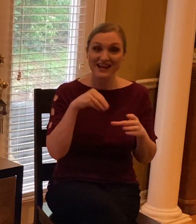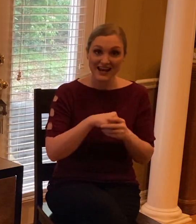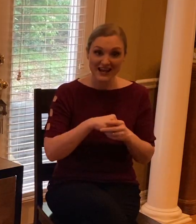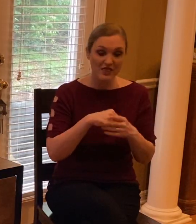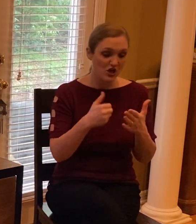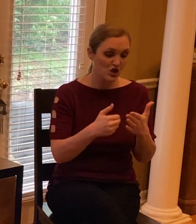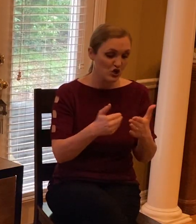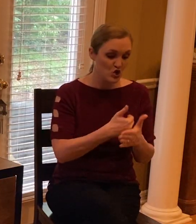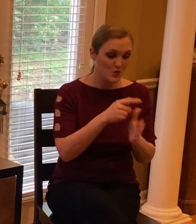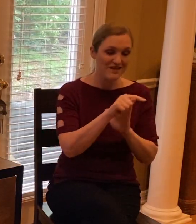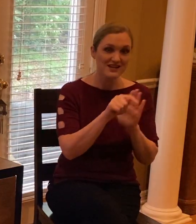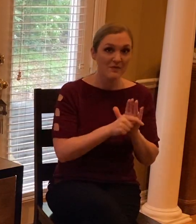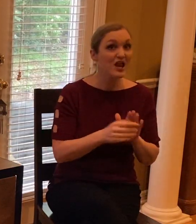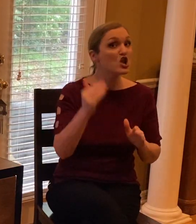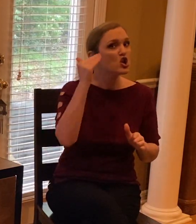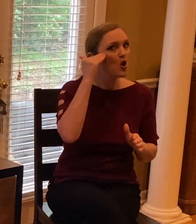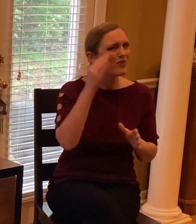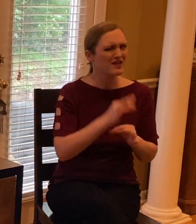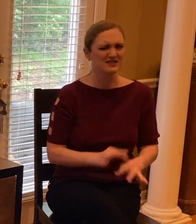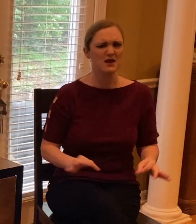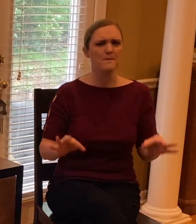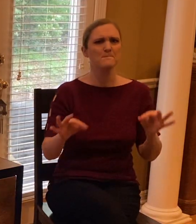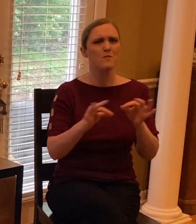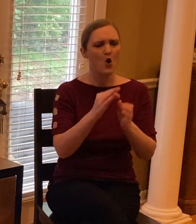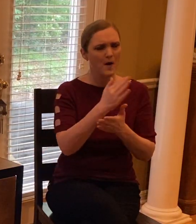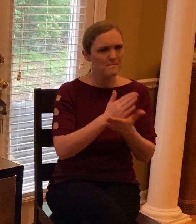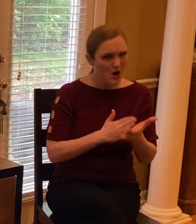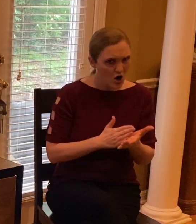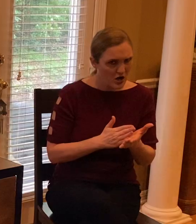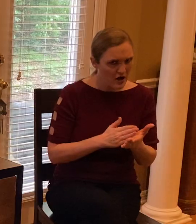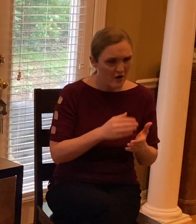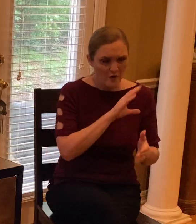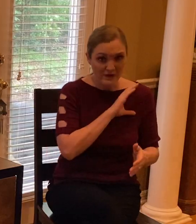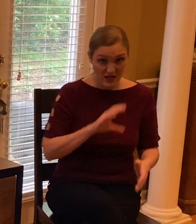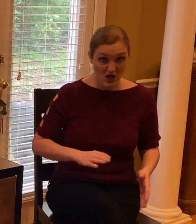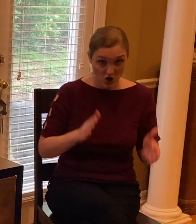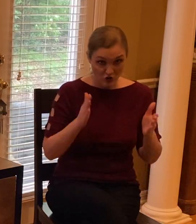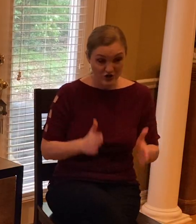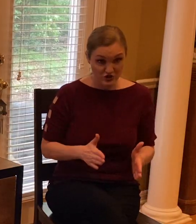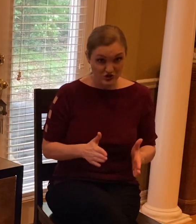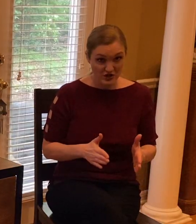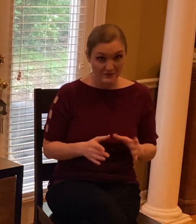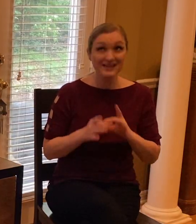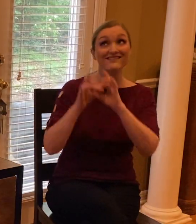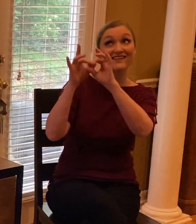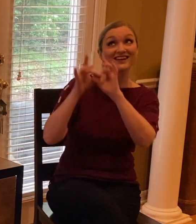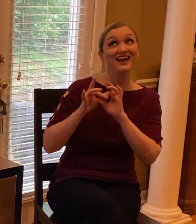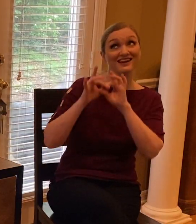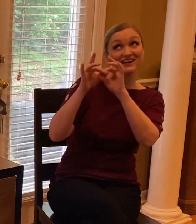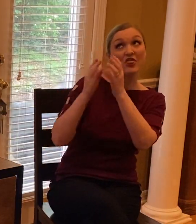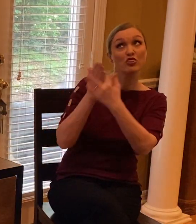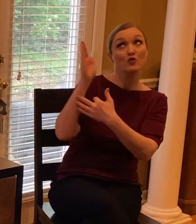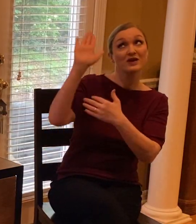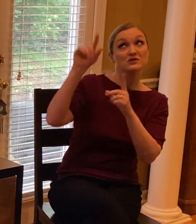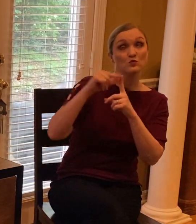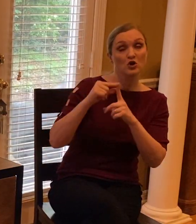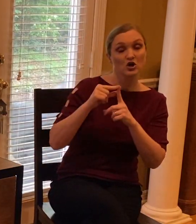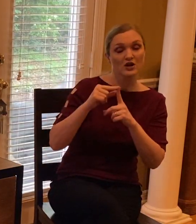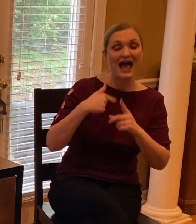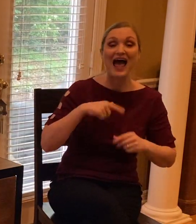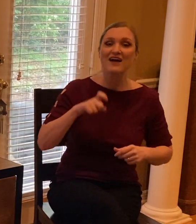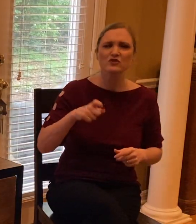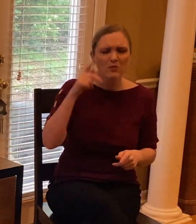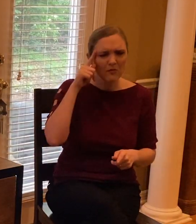that that's one of the fundamental parts of being a Christian, is to be connected to God through his word. And I